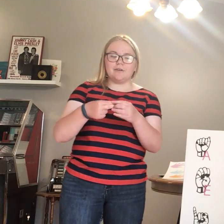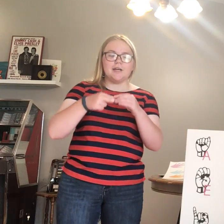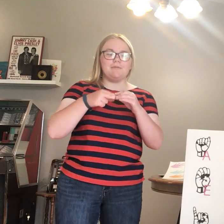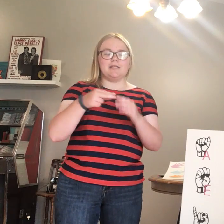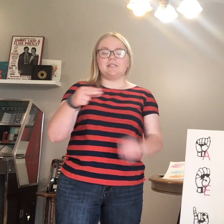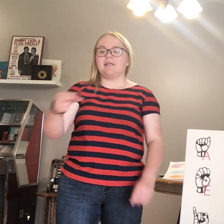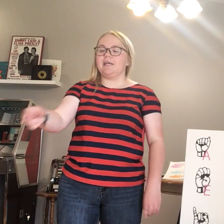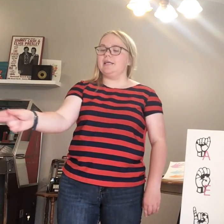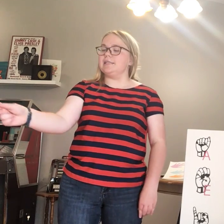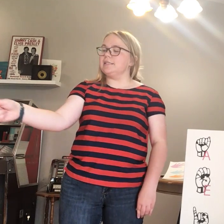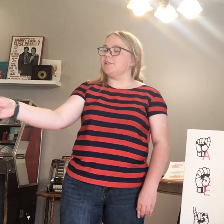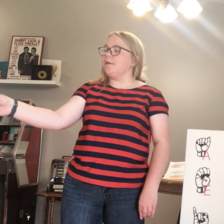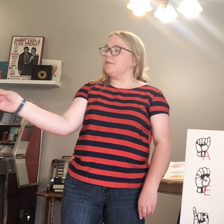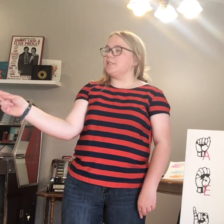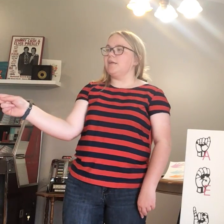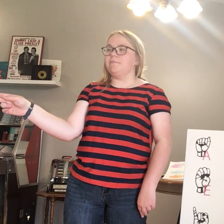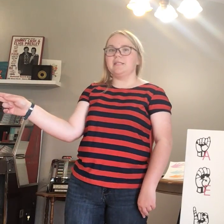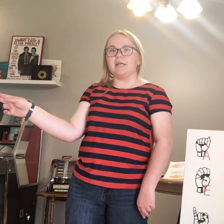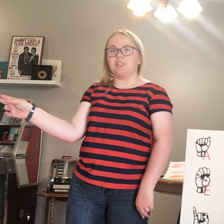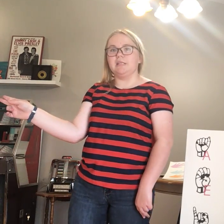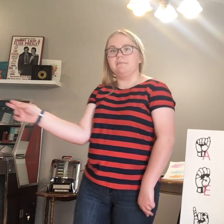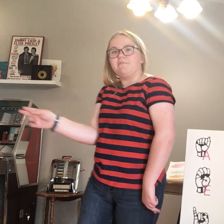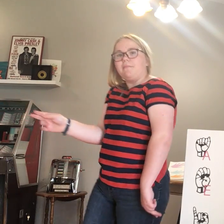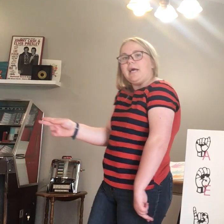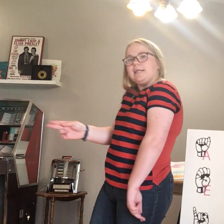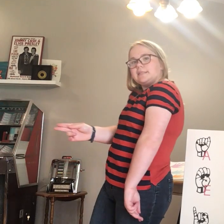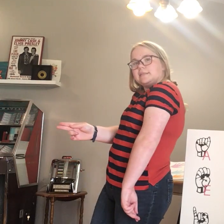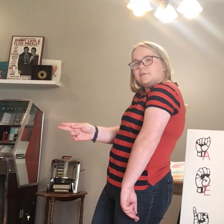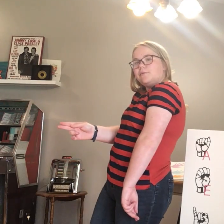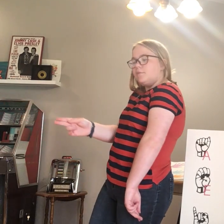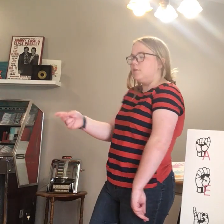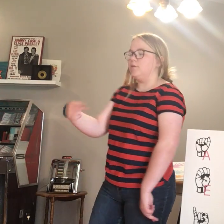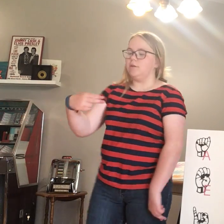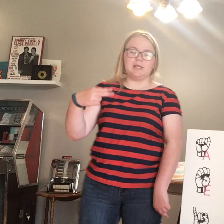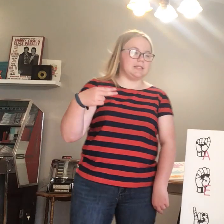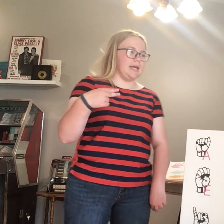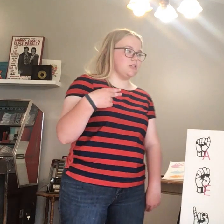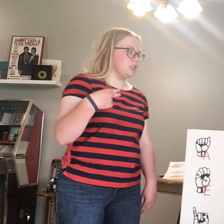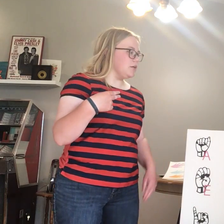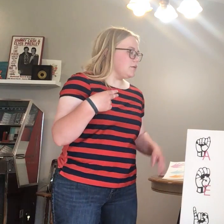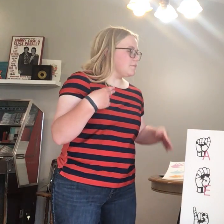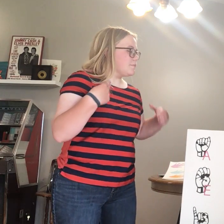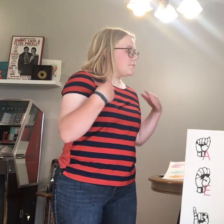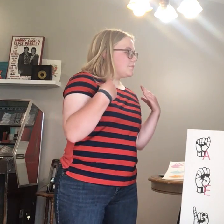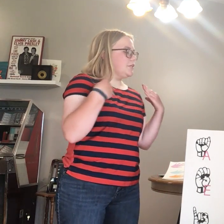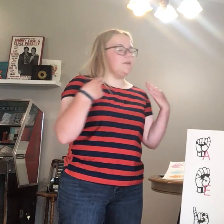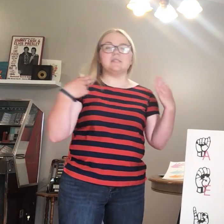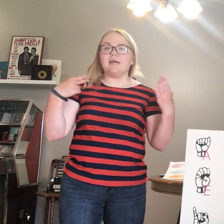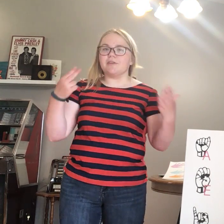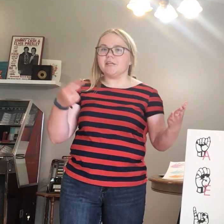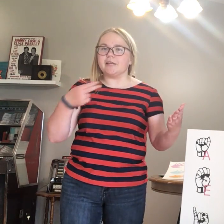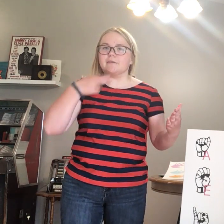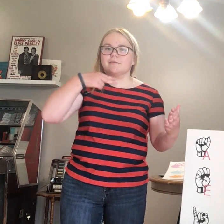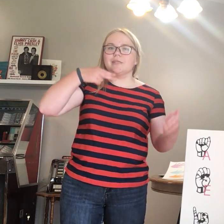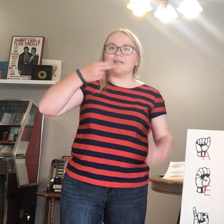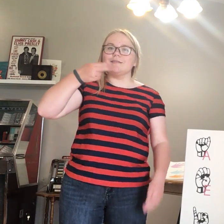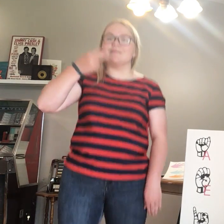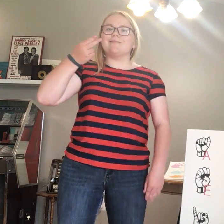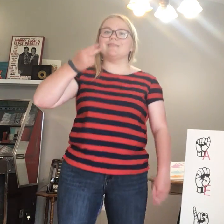your pointer, and your thumb is going to be touching them from behind. Ooh, that's H. You have the sign for hearing. Hearing.